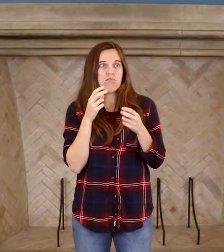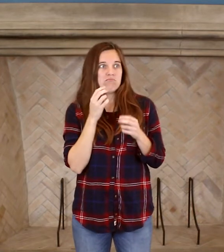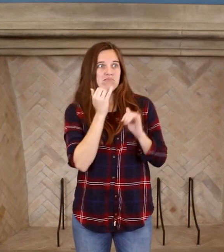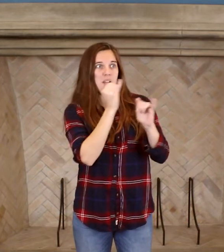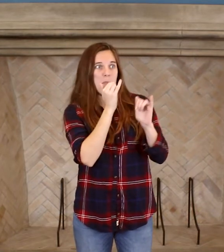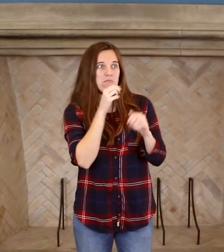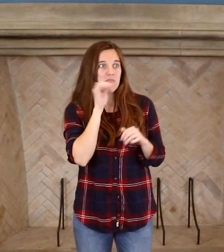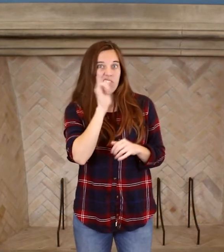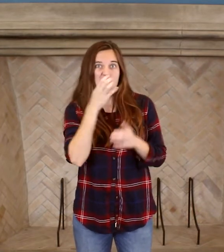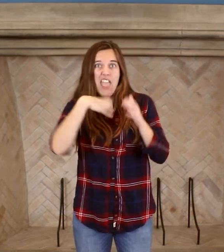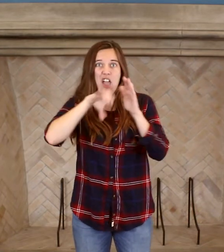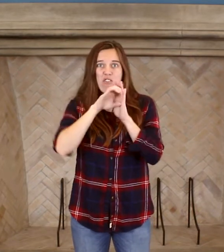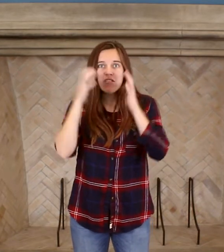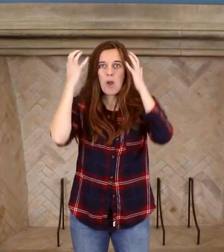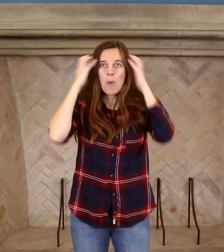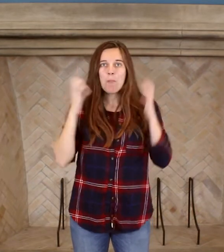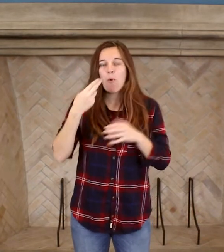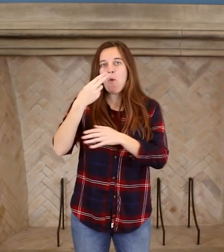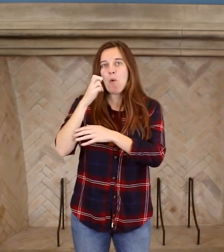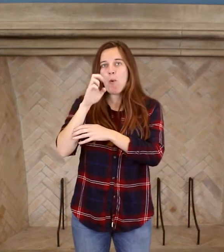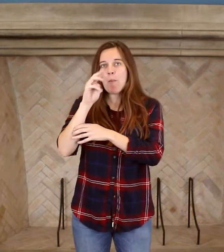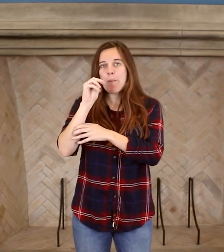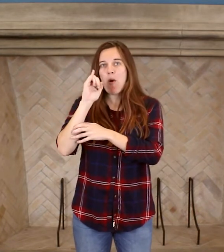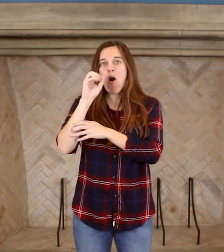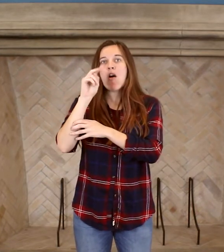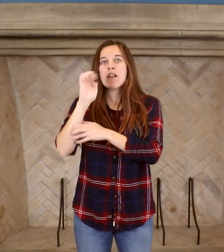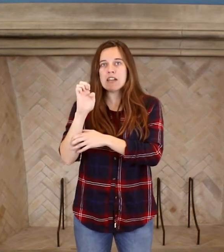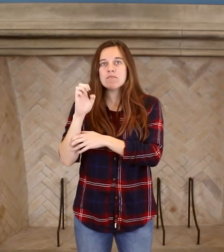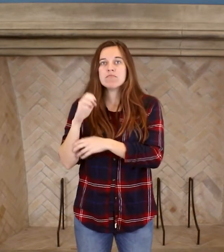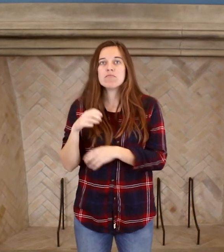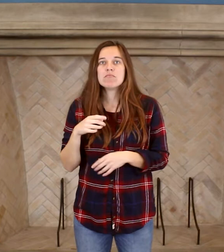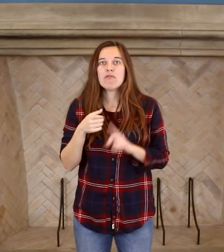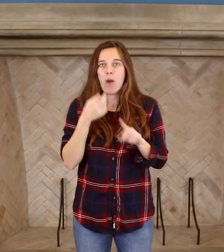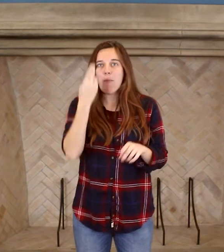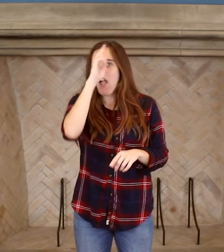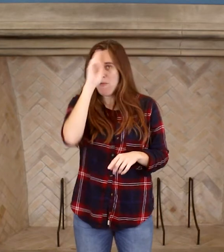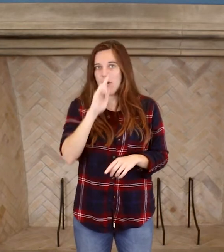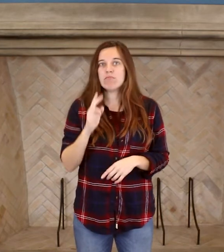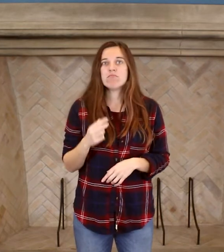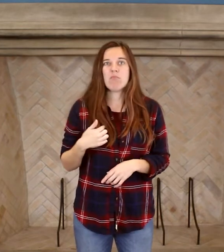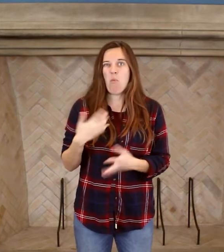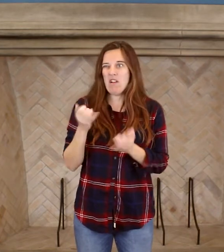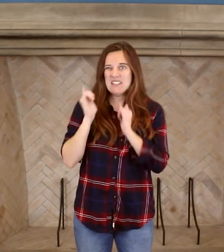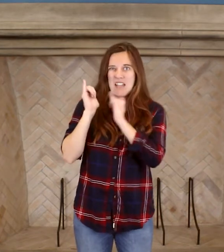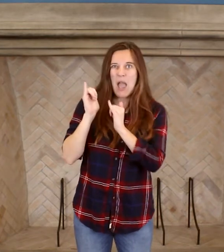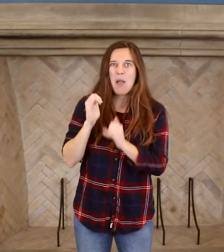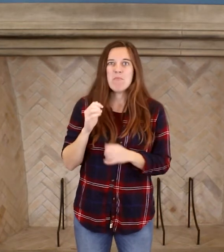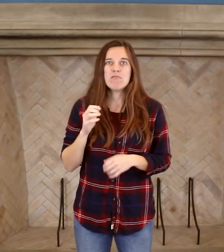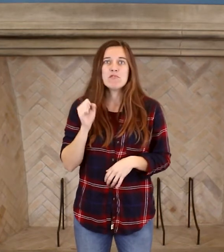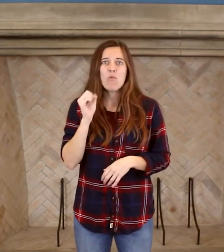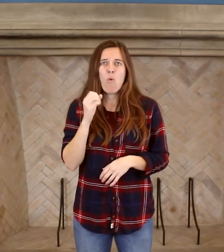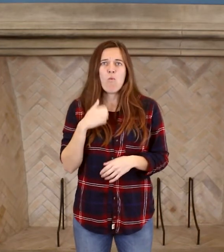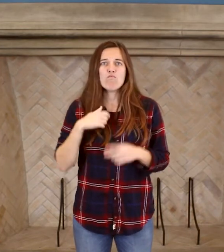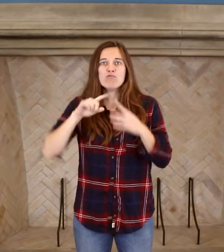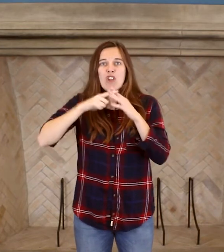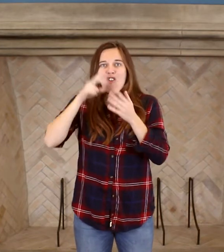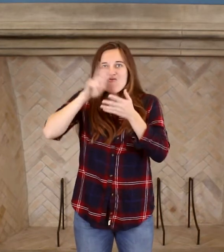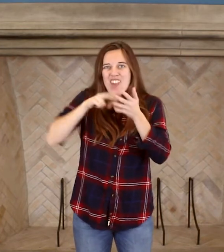really sparked something inside of me. There is a character named Hermione in Harry Potter films, and I wanted to be exactly like her,